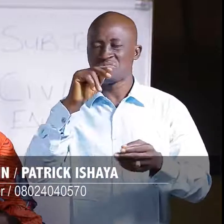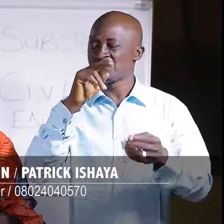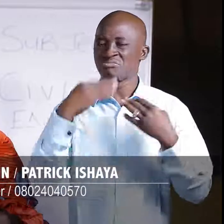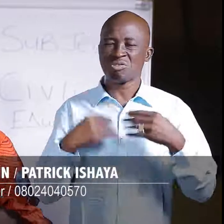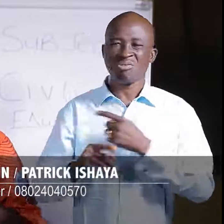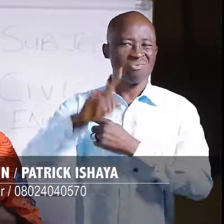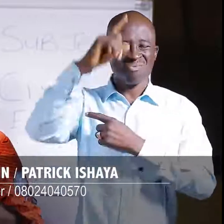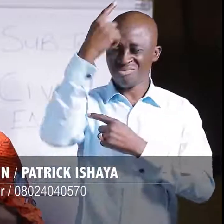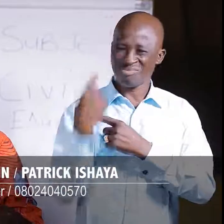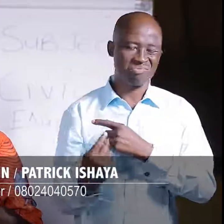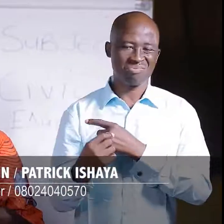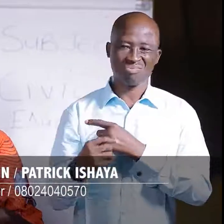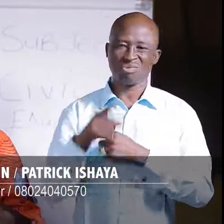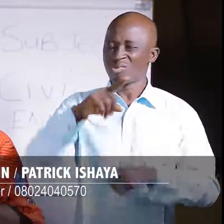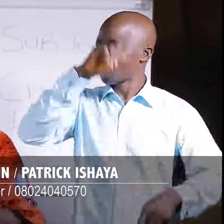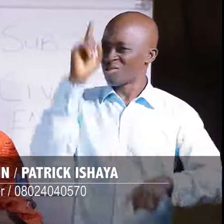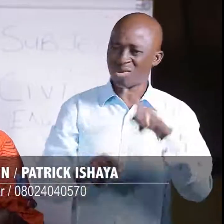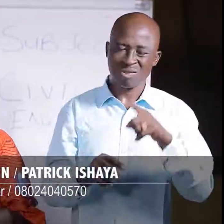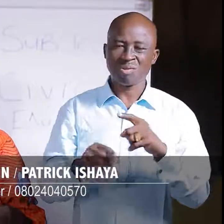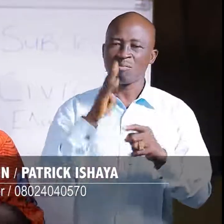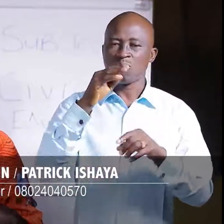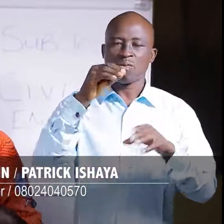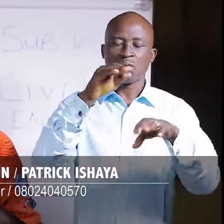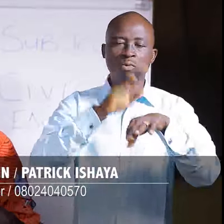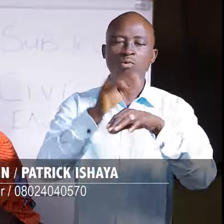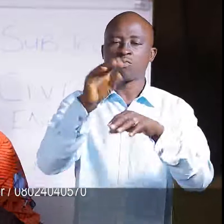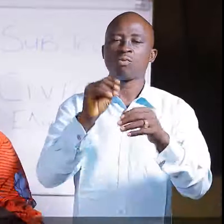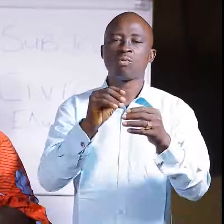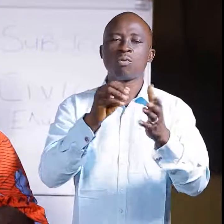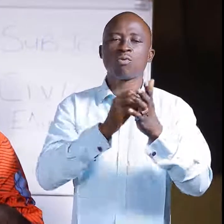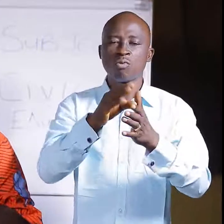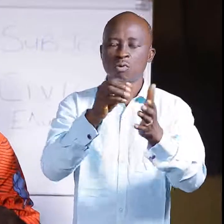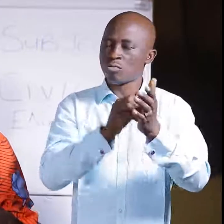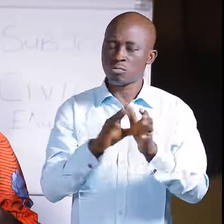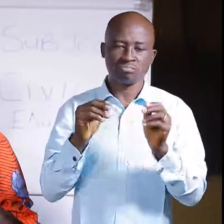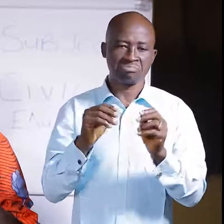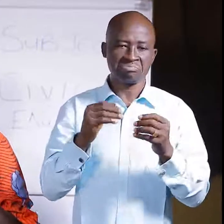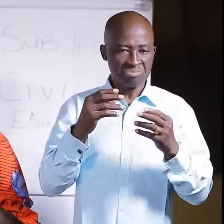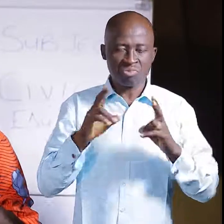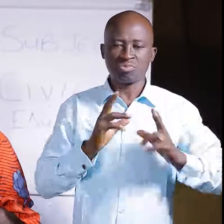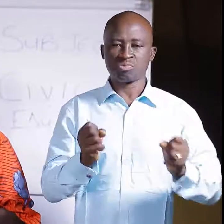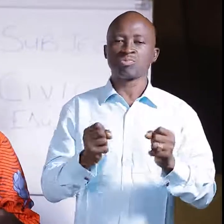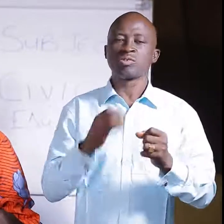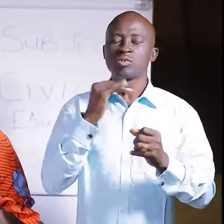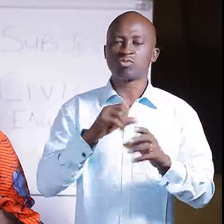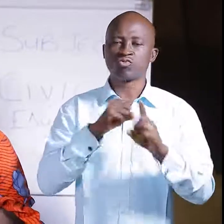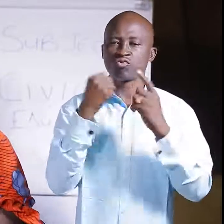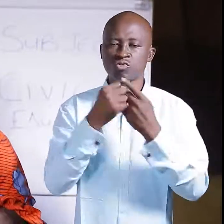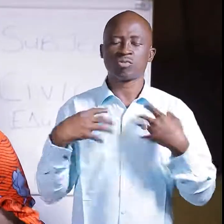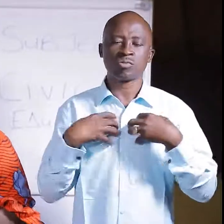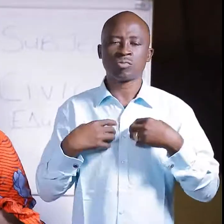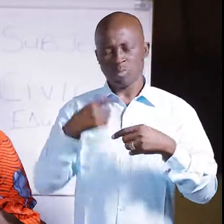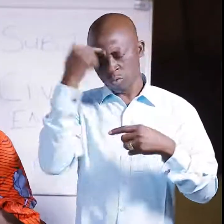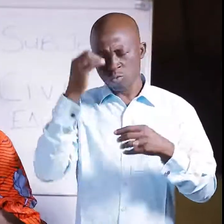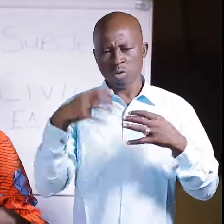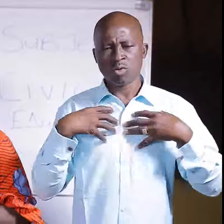island. You cannot be on your own. The human being itself is a social animal. And so, because you are a